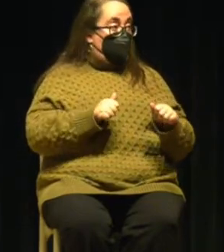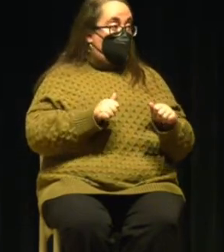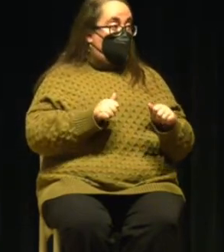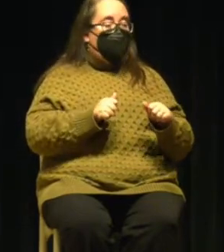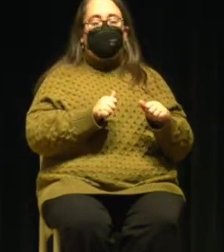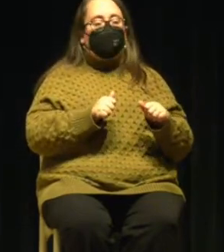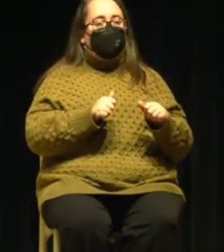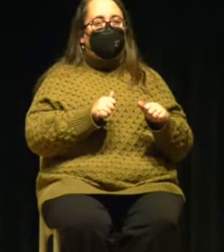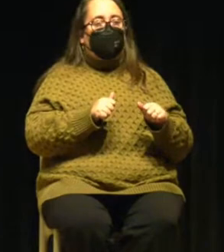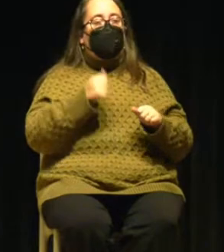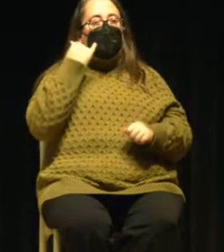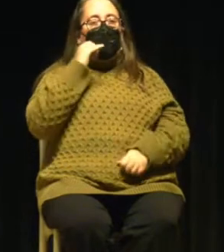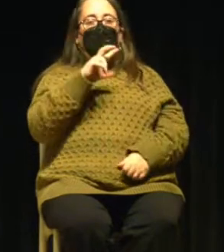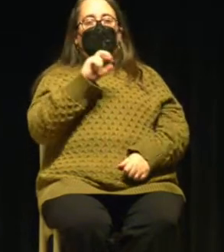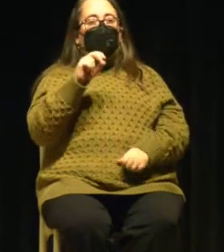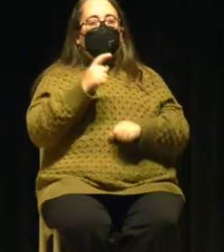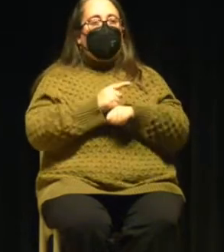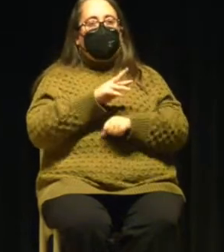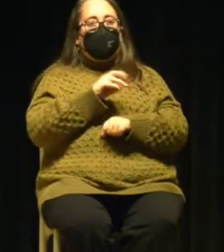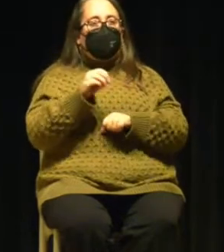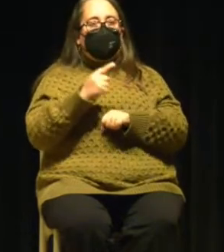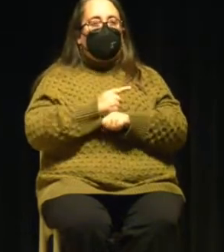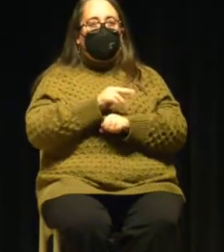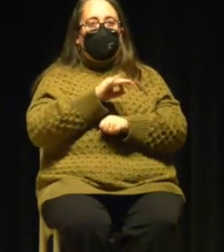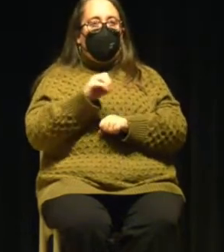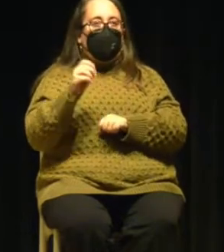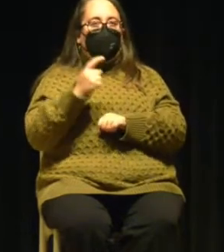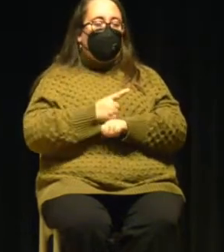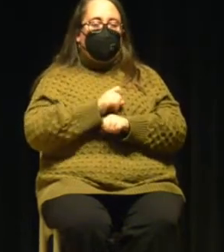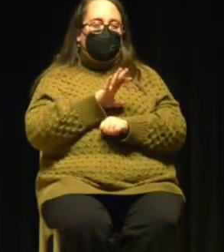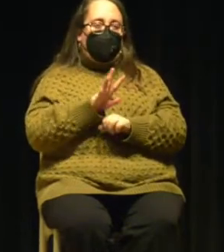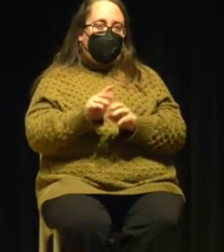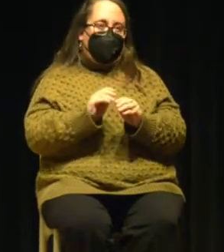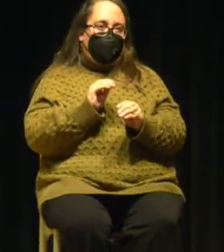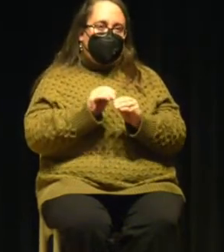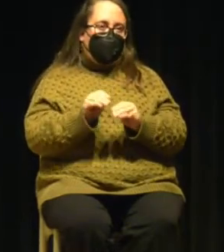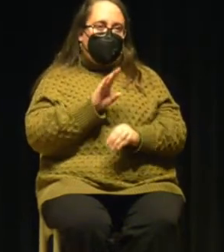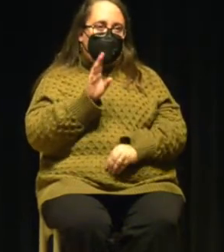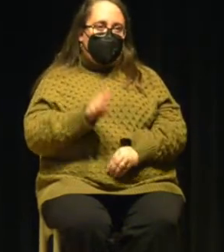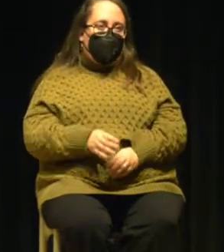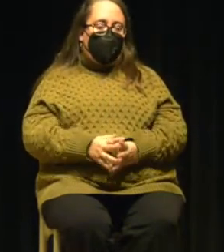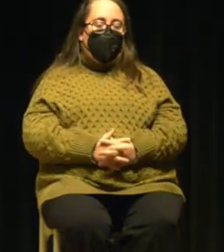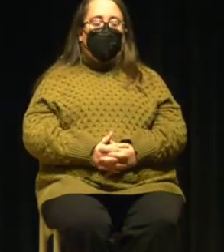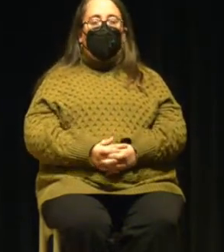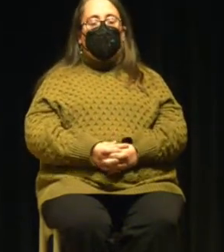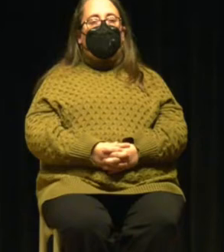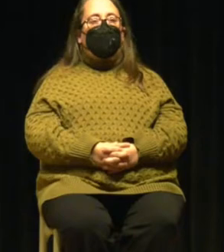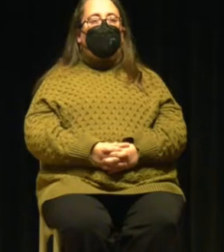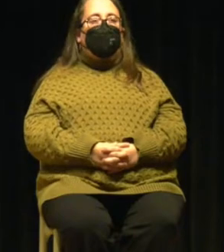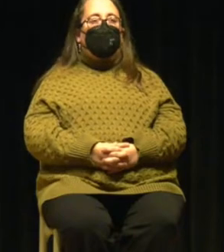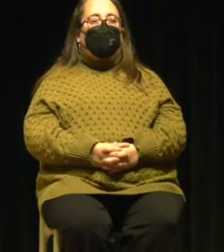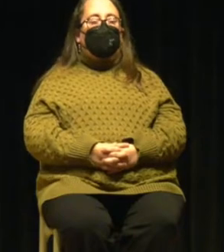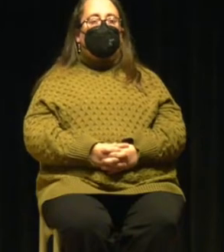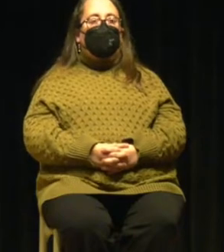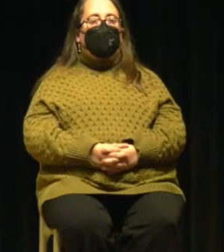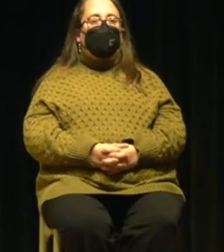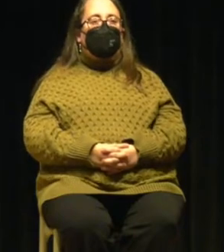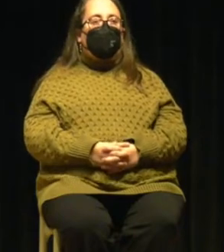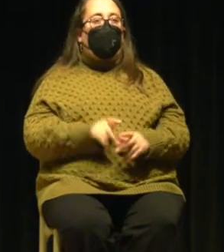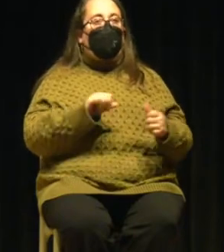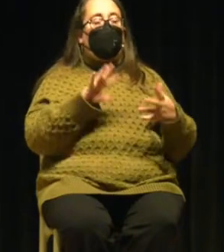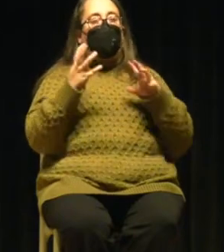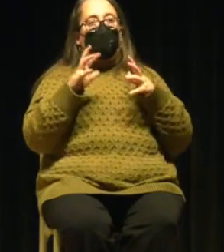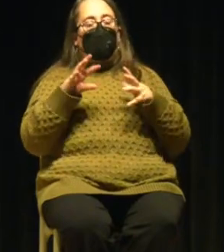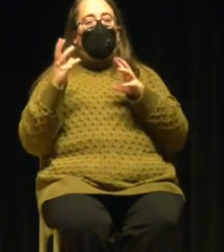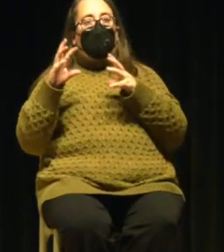But anything that's a 30 day, 60 day, 90 day, is never a fix. And it would just be one disaster after